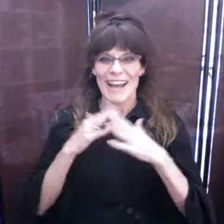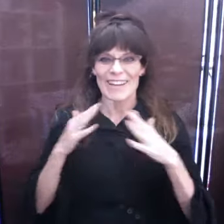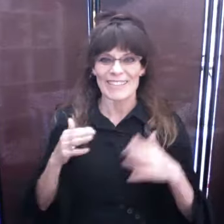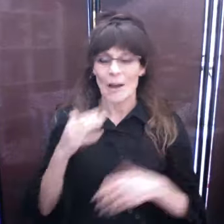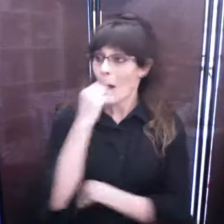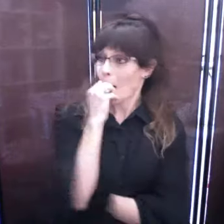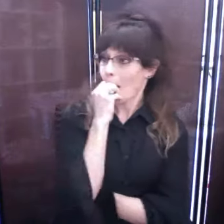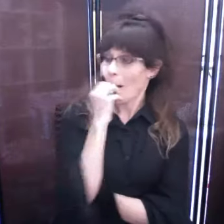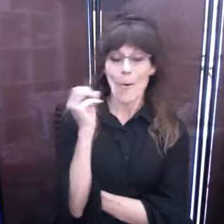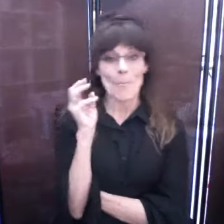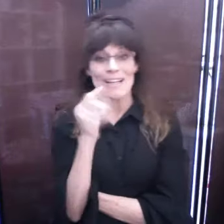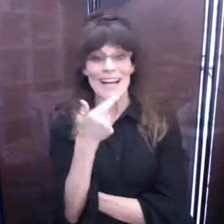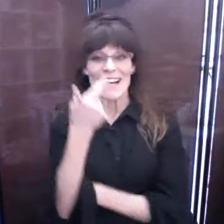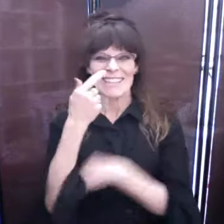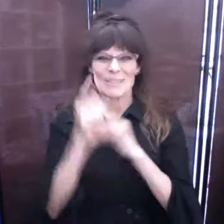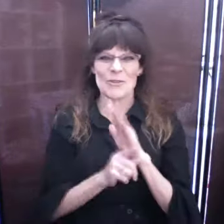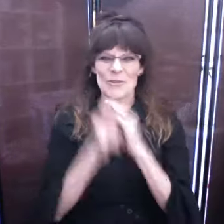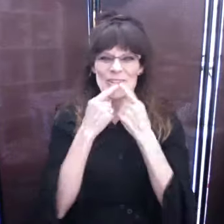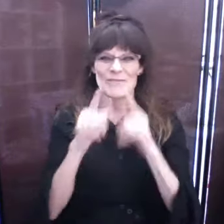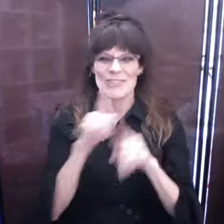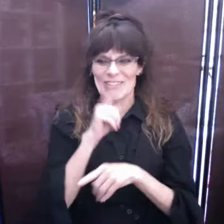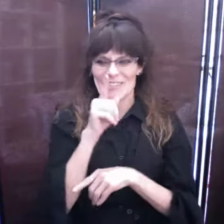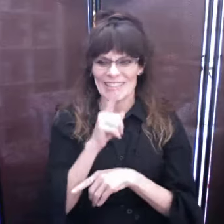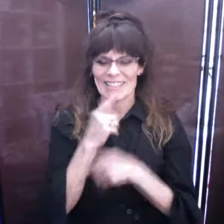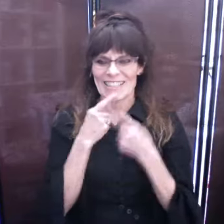the program works. It really does, right? And so,